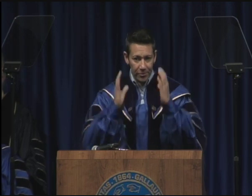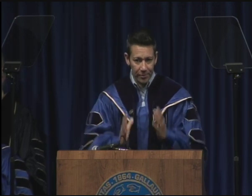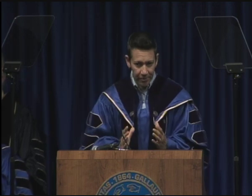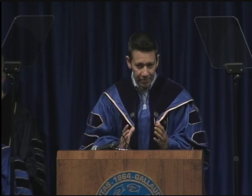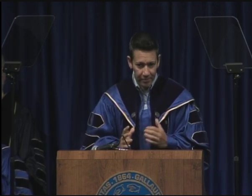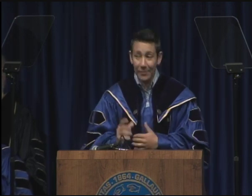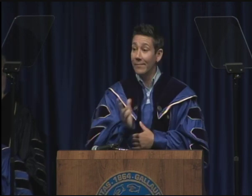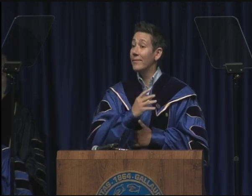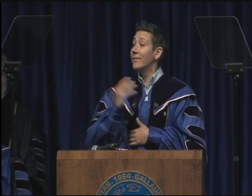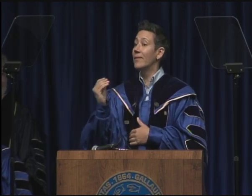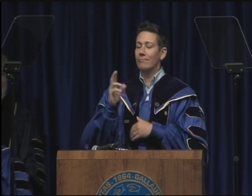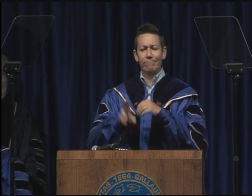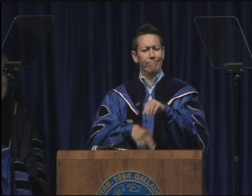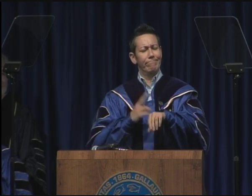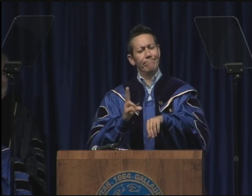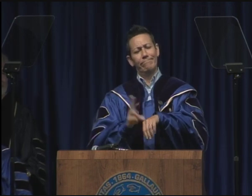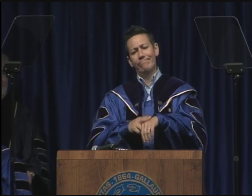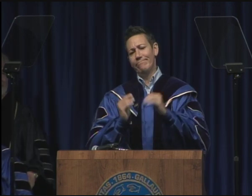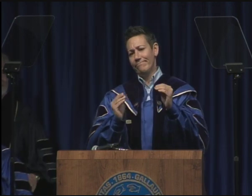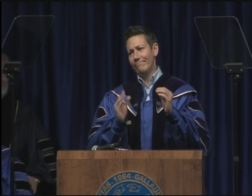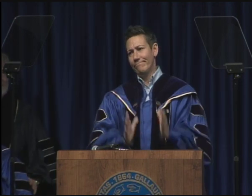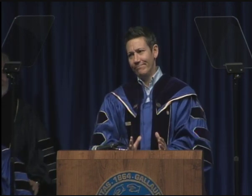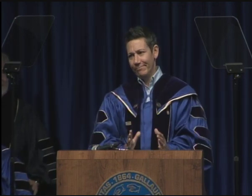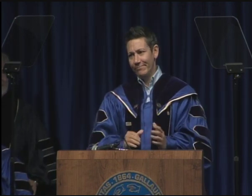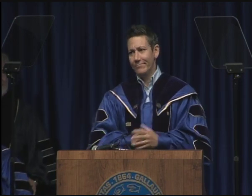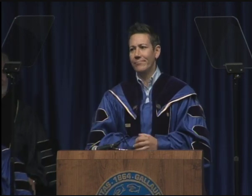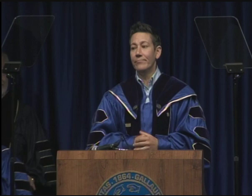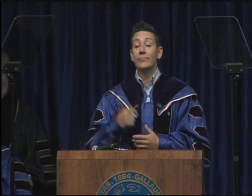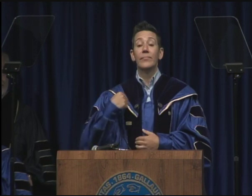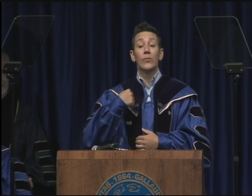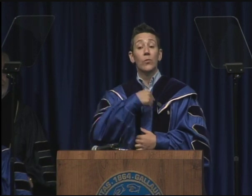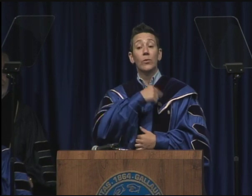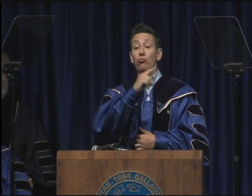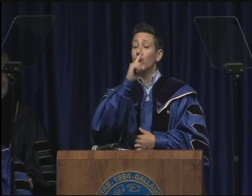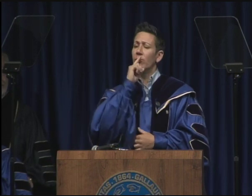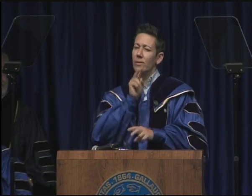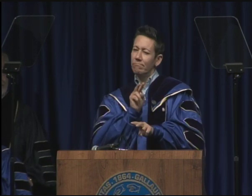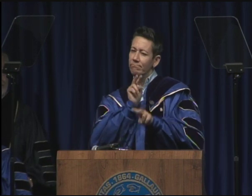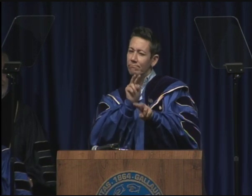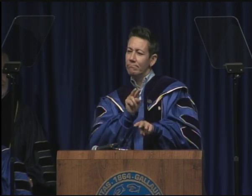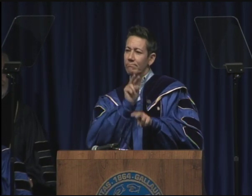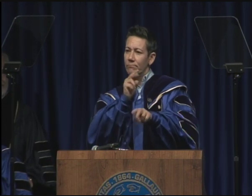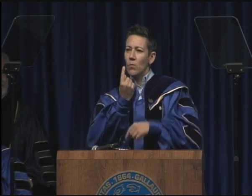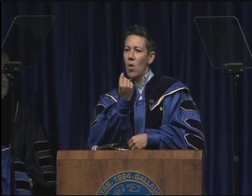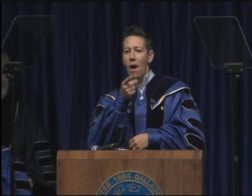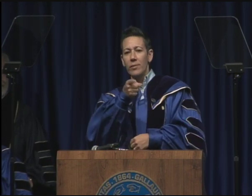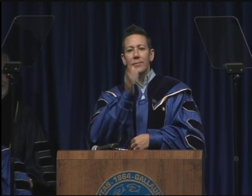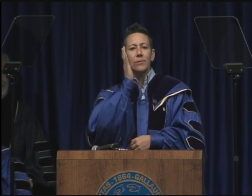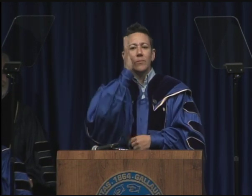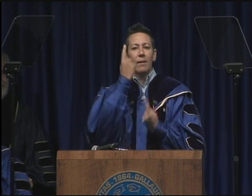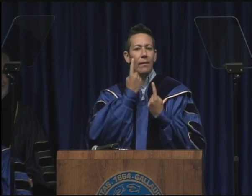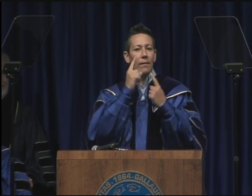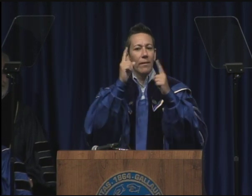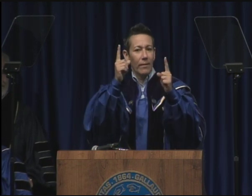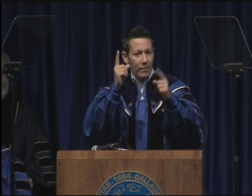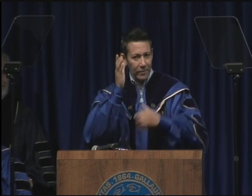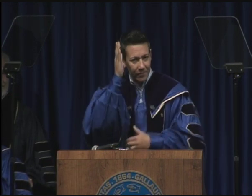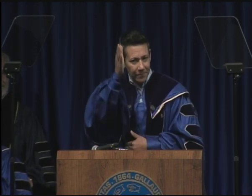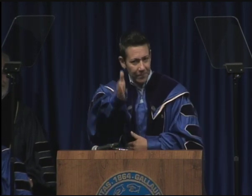teacher assistant, and a natural teacher. We look forward to seeing what she will accomplish in